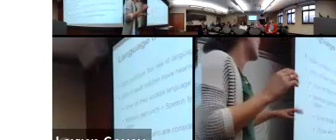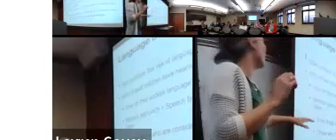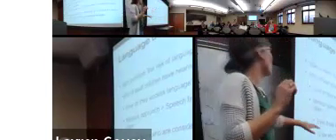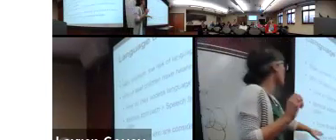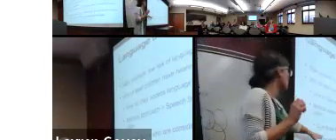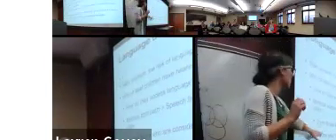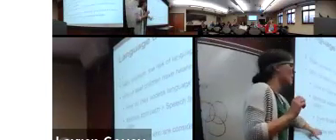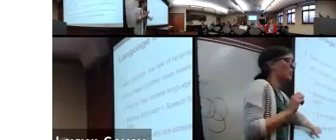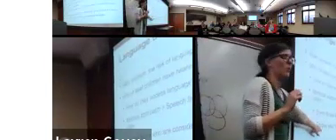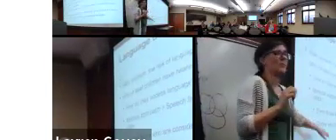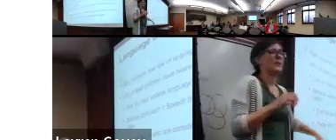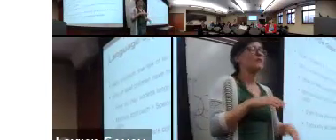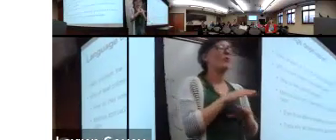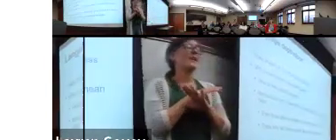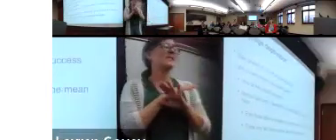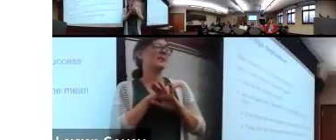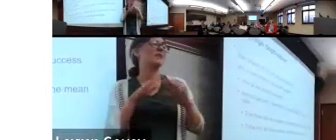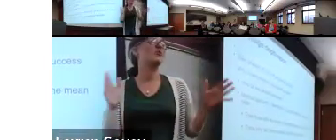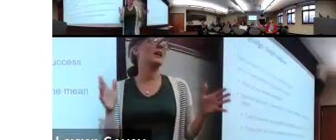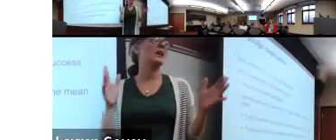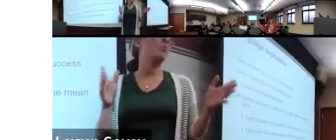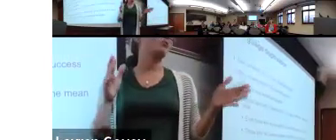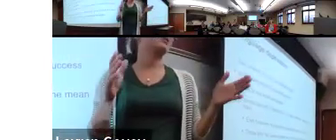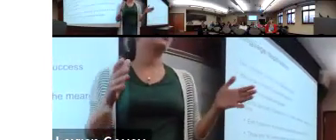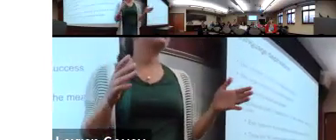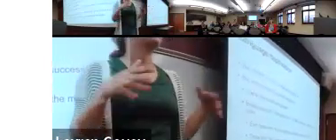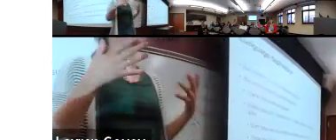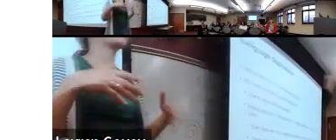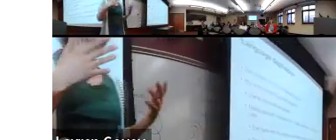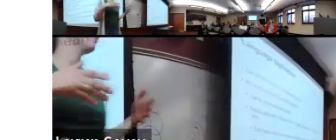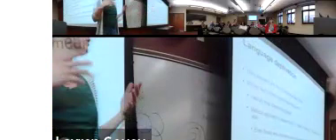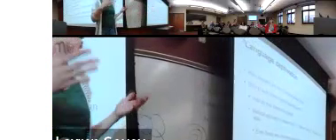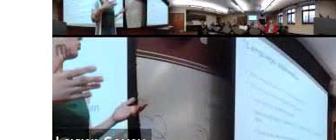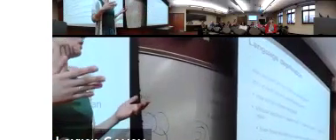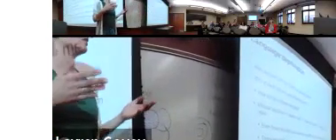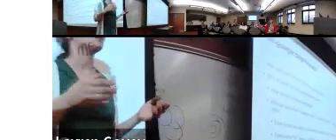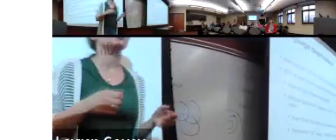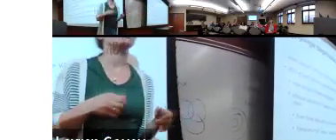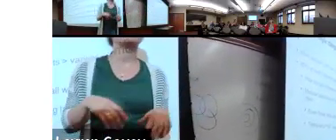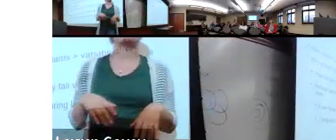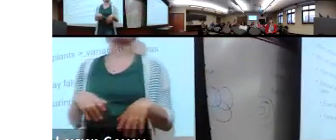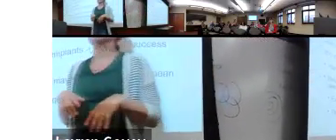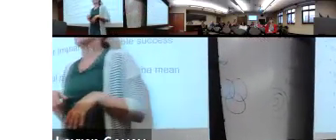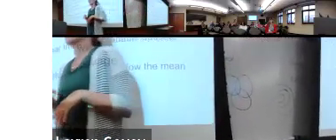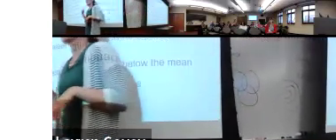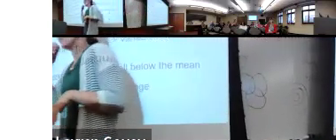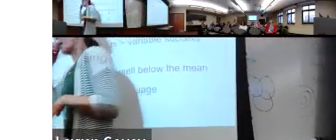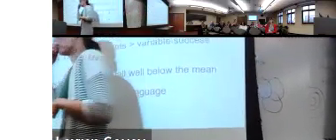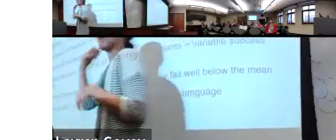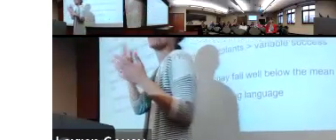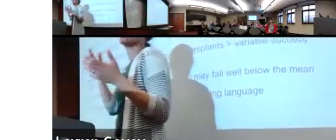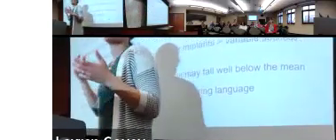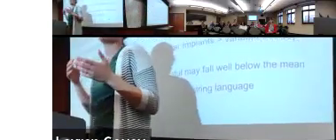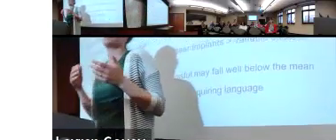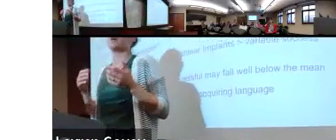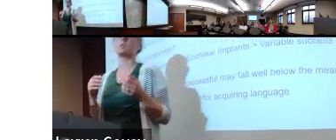successful. For those people, they've wasted really important years of their language learning journey. You can imagine what happens if you